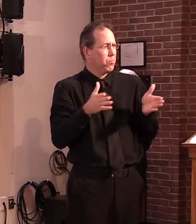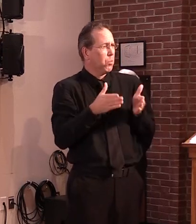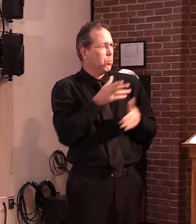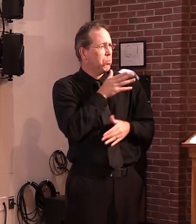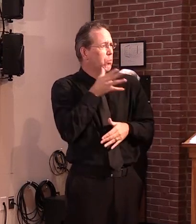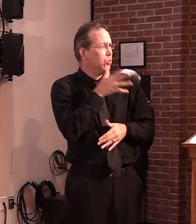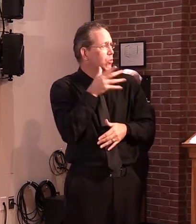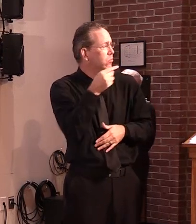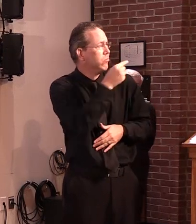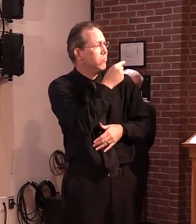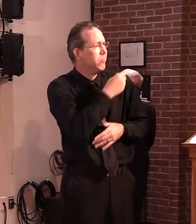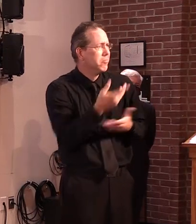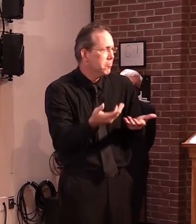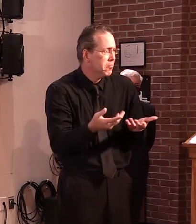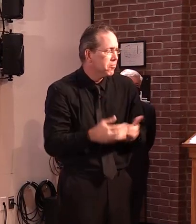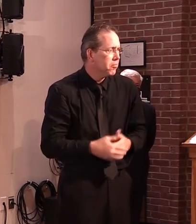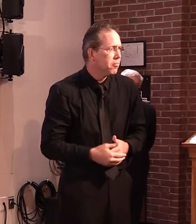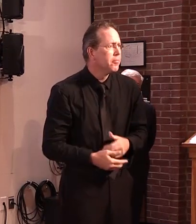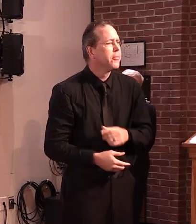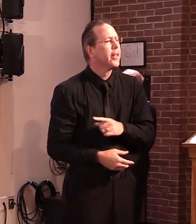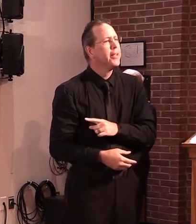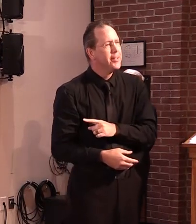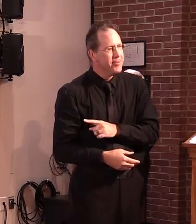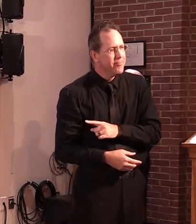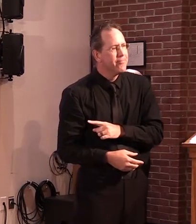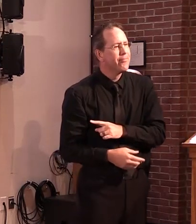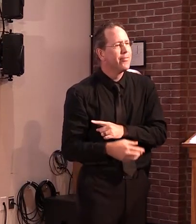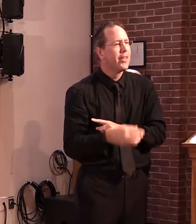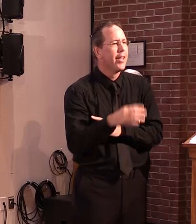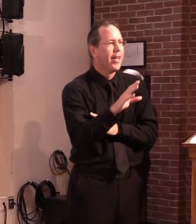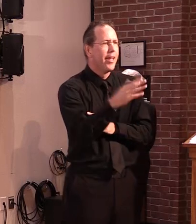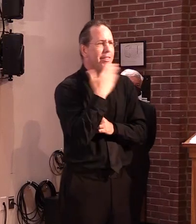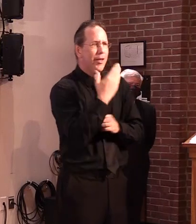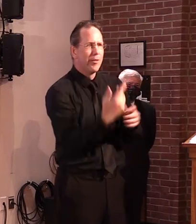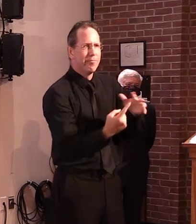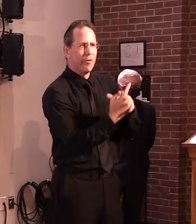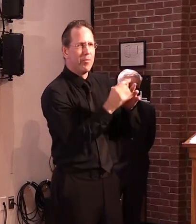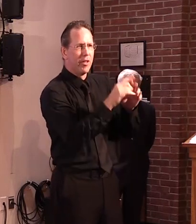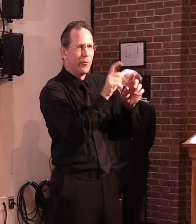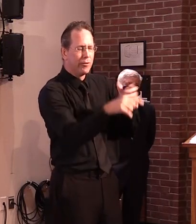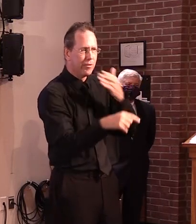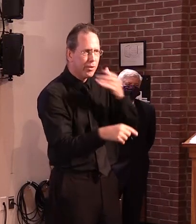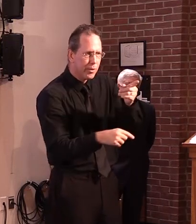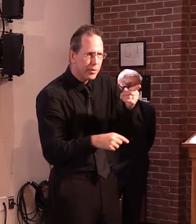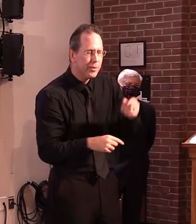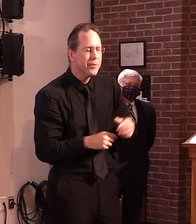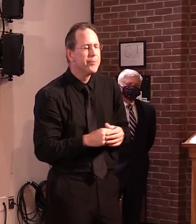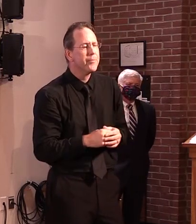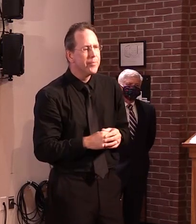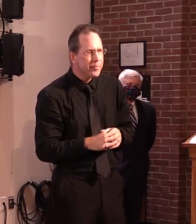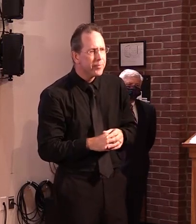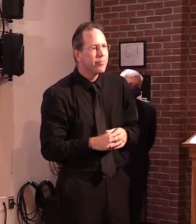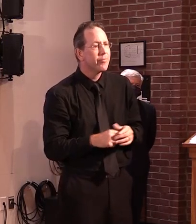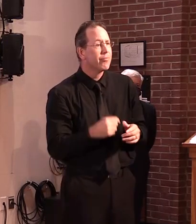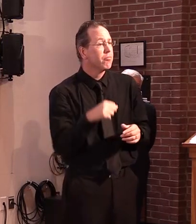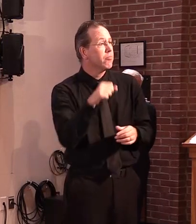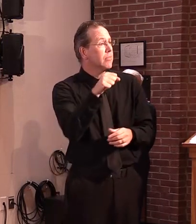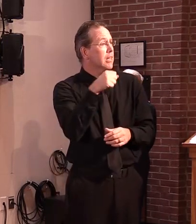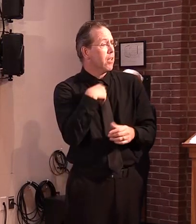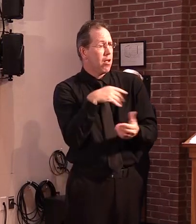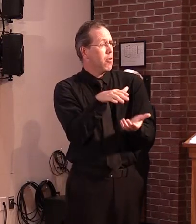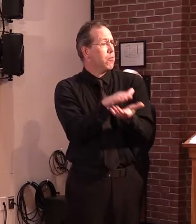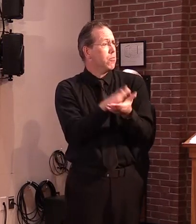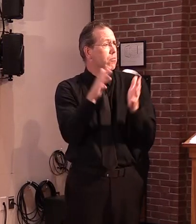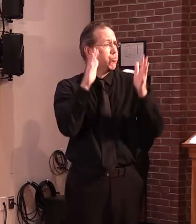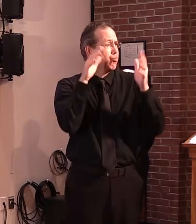to go by without my emphasizing it. At the same time, that I'm giving kudos to Vermont for doing